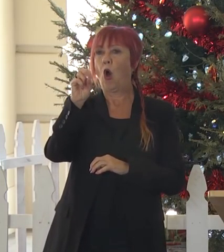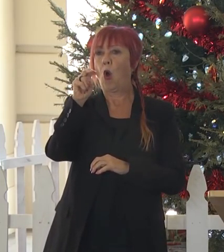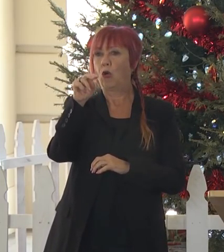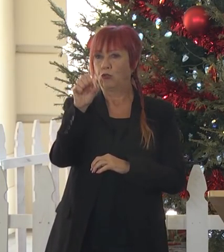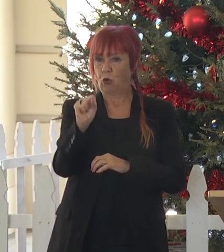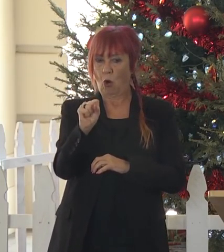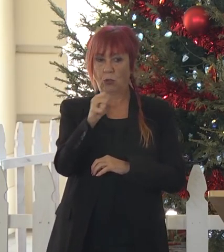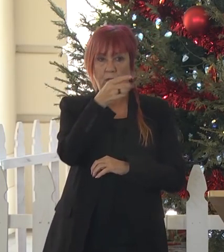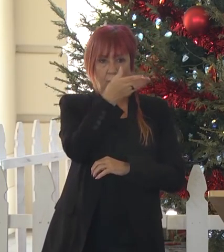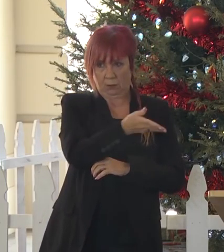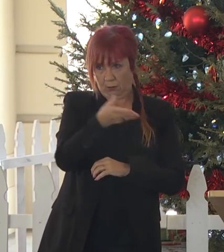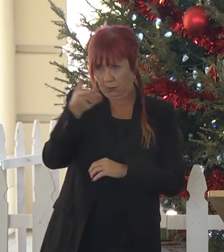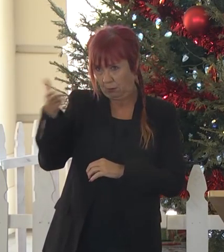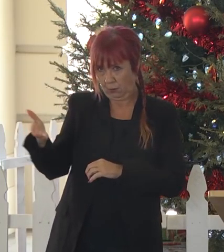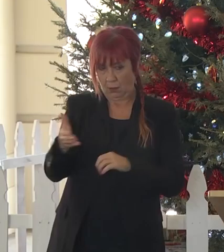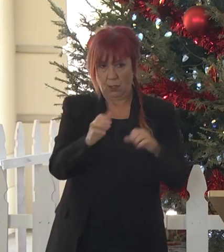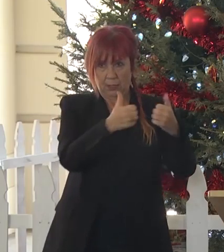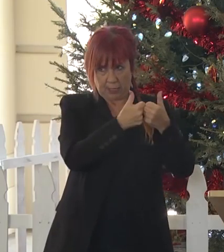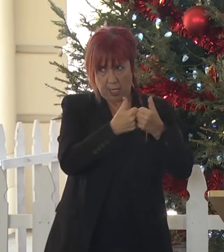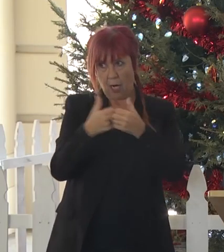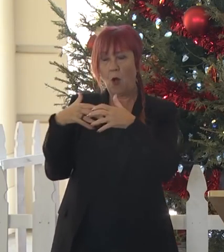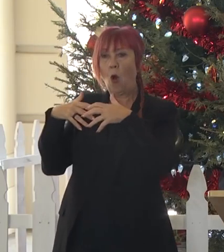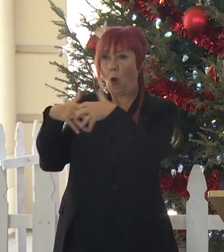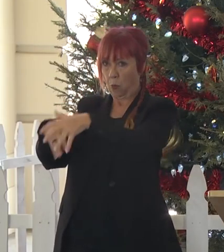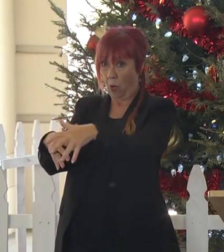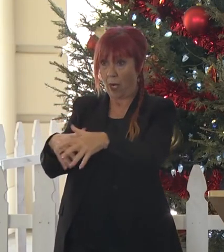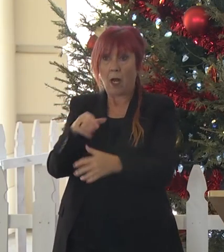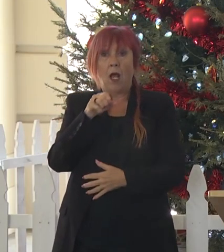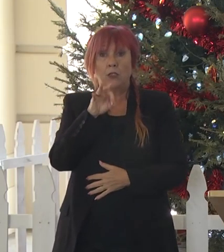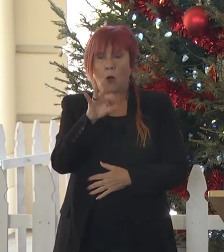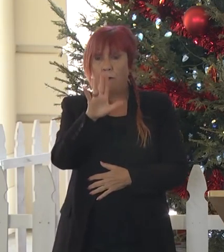game or at the parade route. So if your viewers have